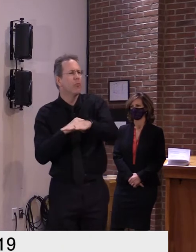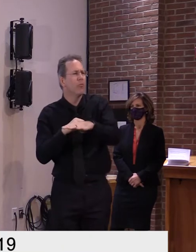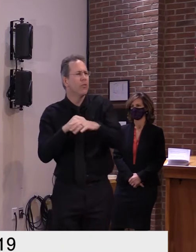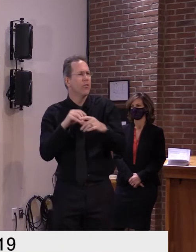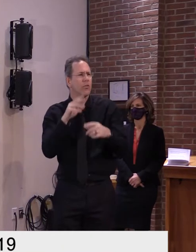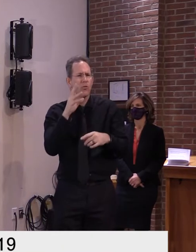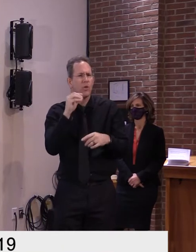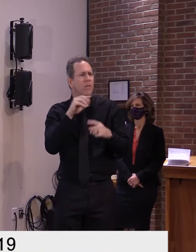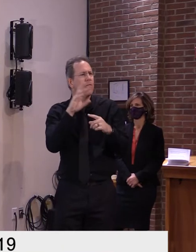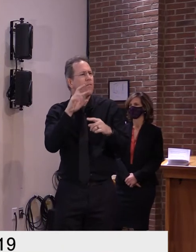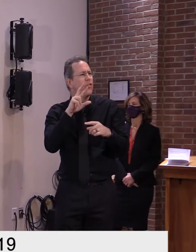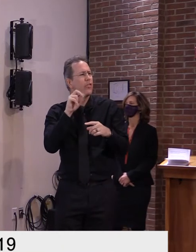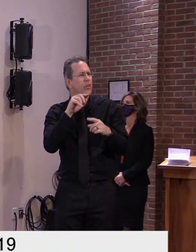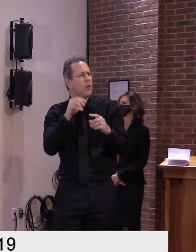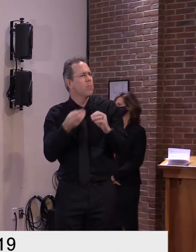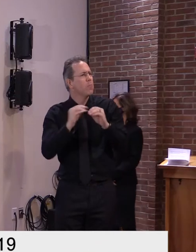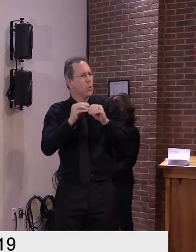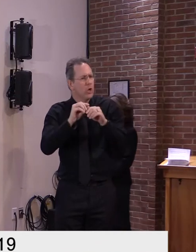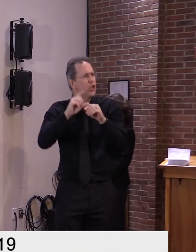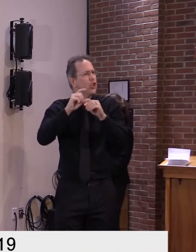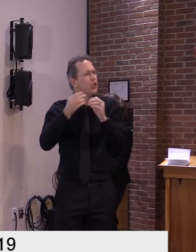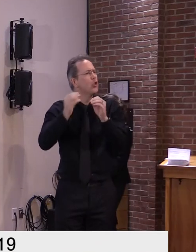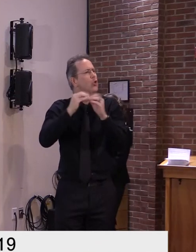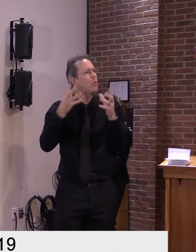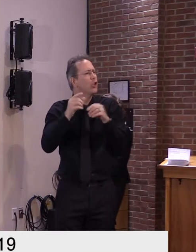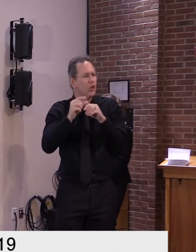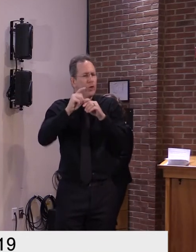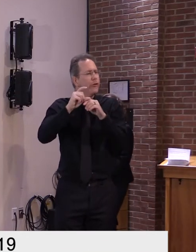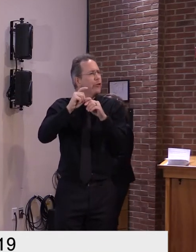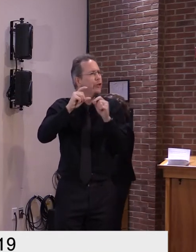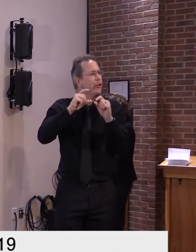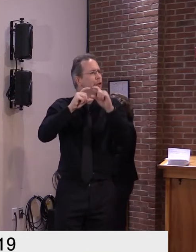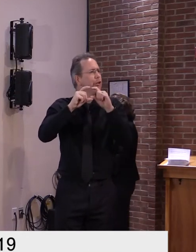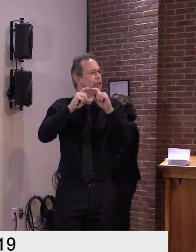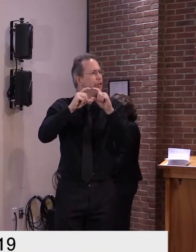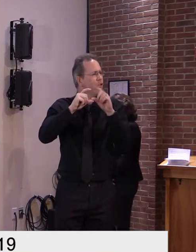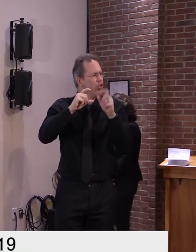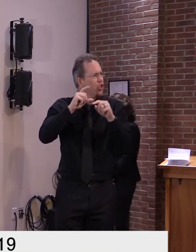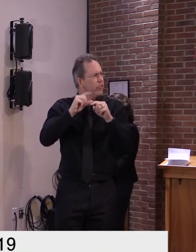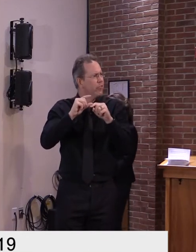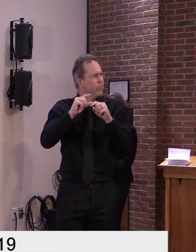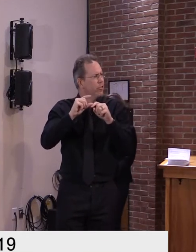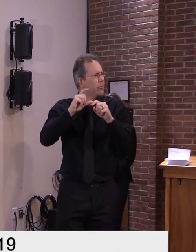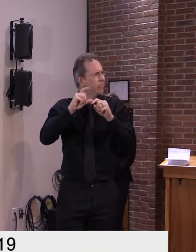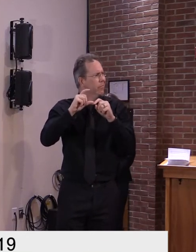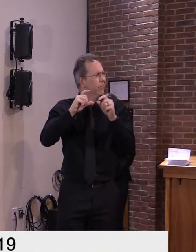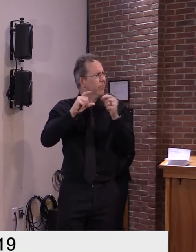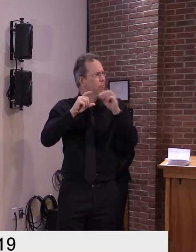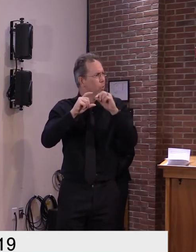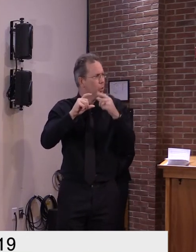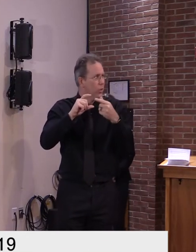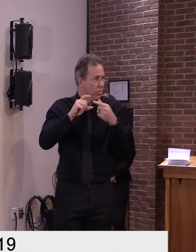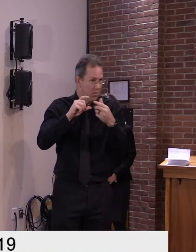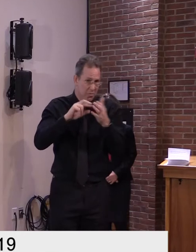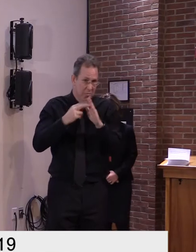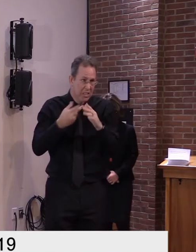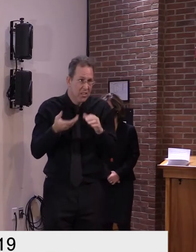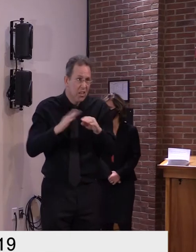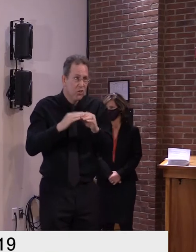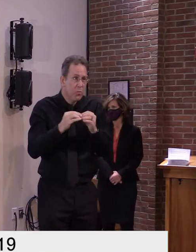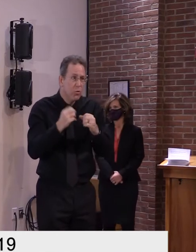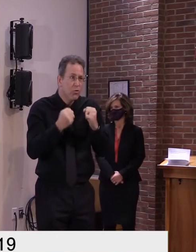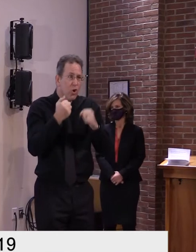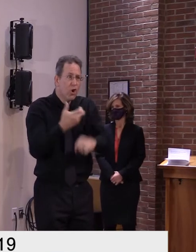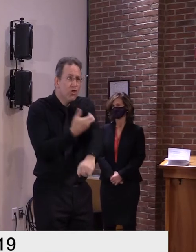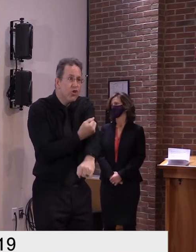what was expected. Yes. Okay. Gotcha. I'm curious how the state comes up with, you know, an extra 1,000 or 2,000 people to vaccinate